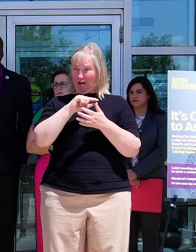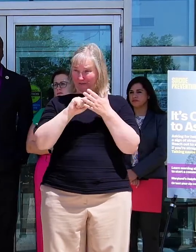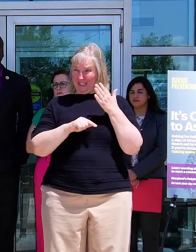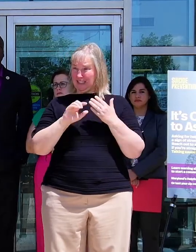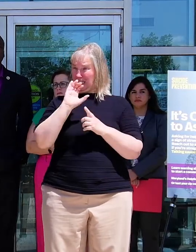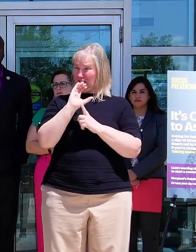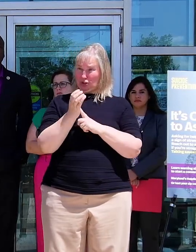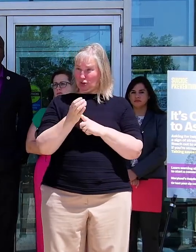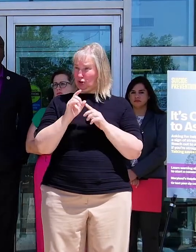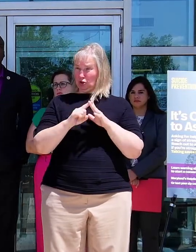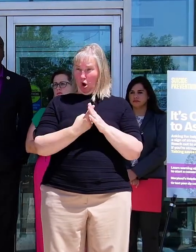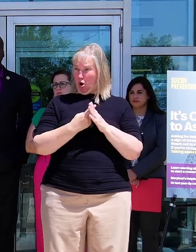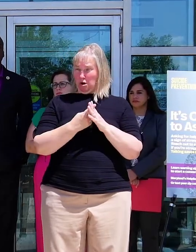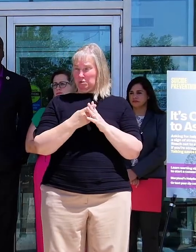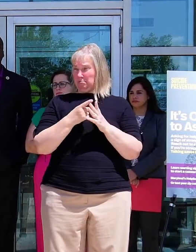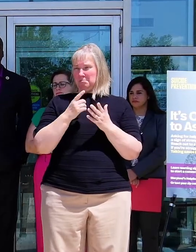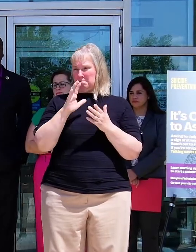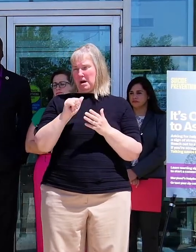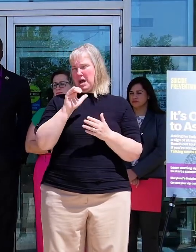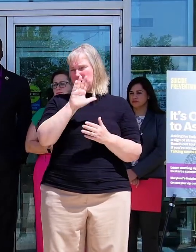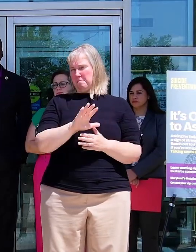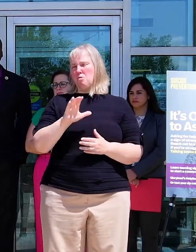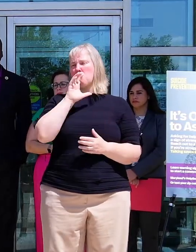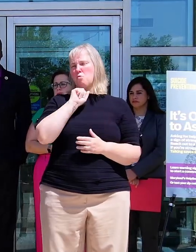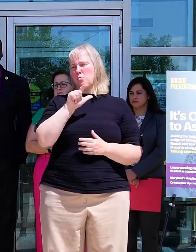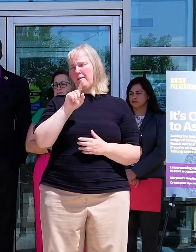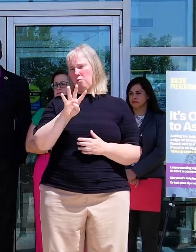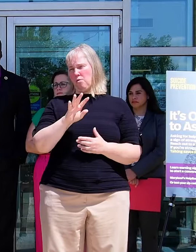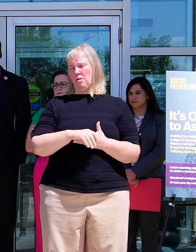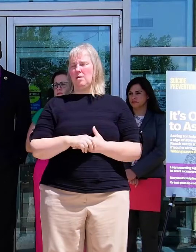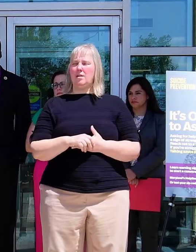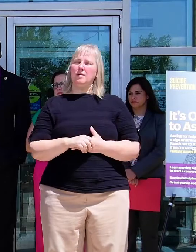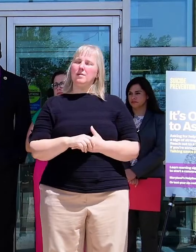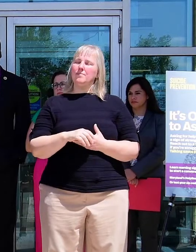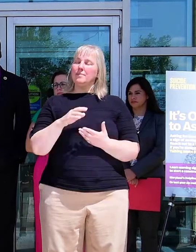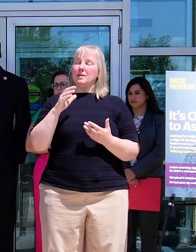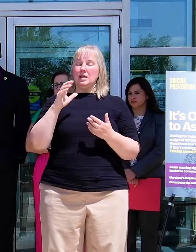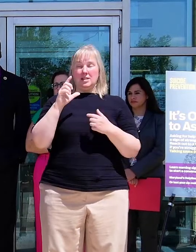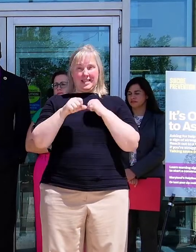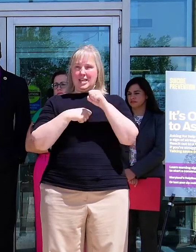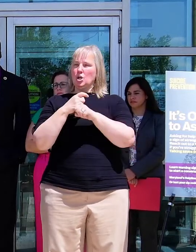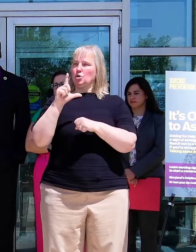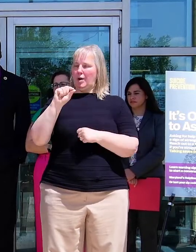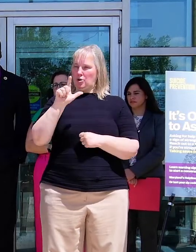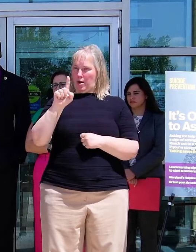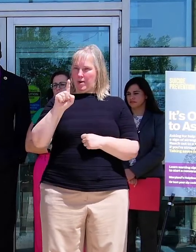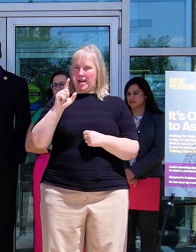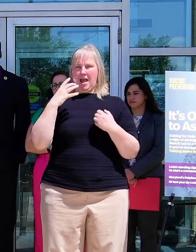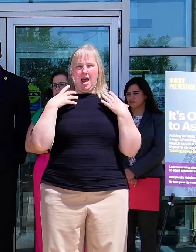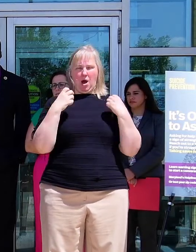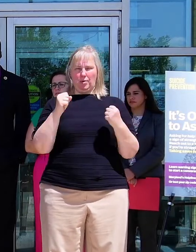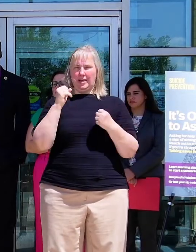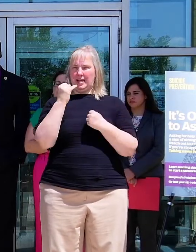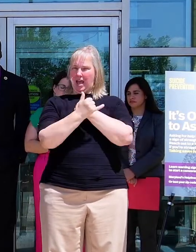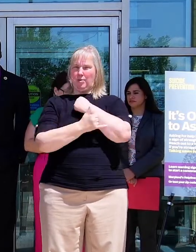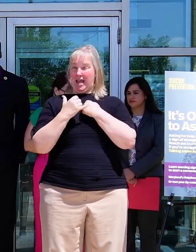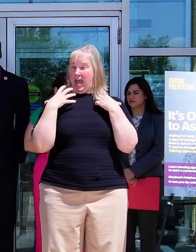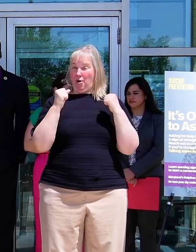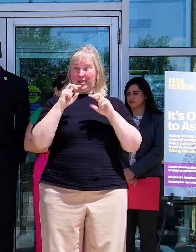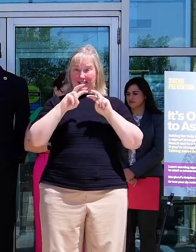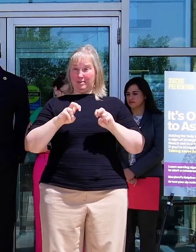conditions begin by age 24. In 2021, Howard County Health Assessment Report found